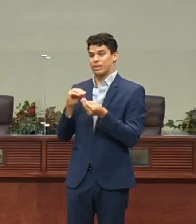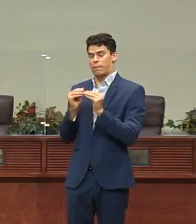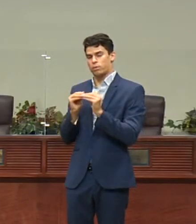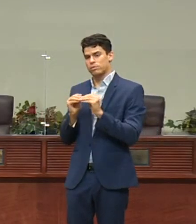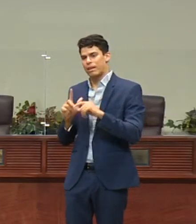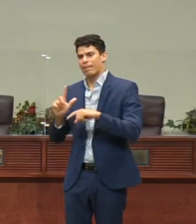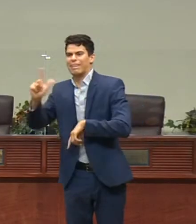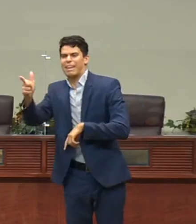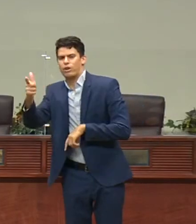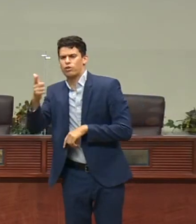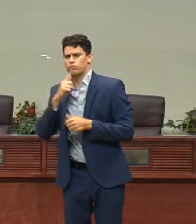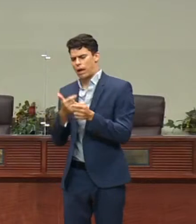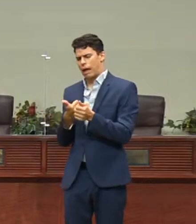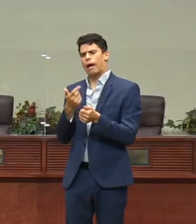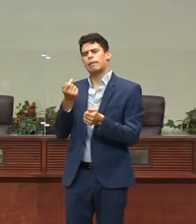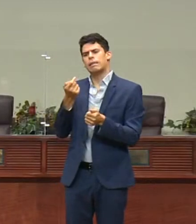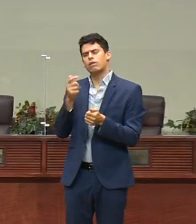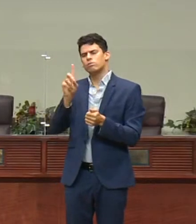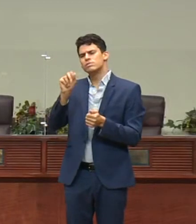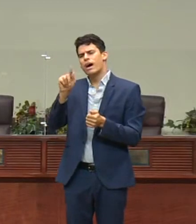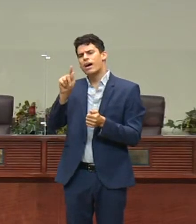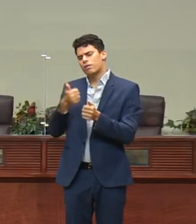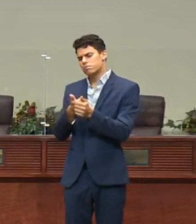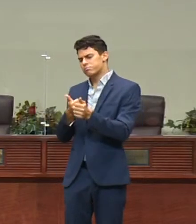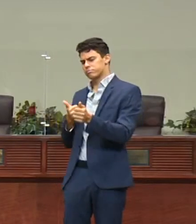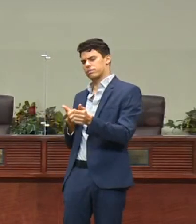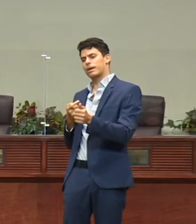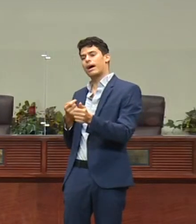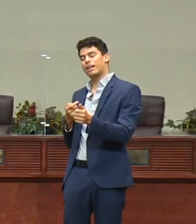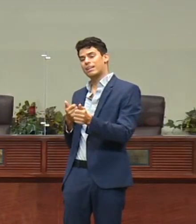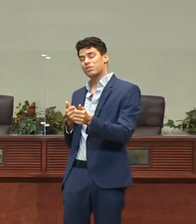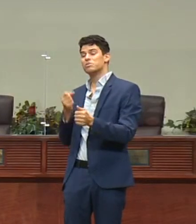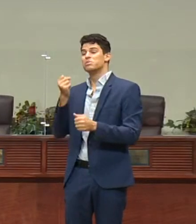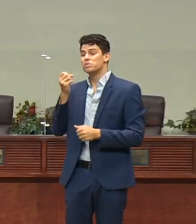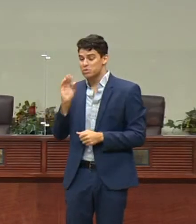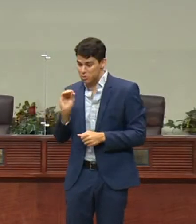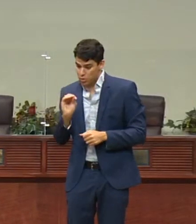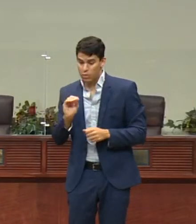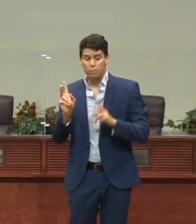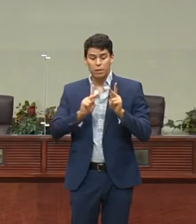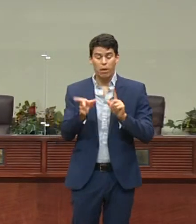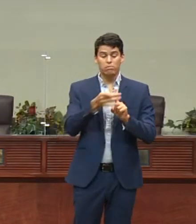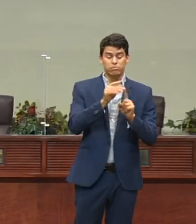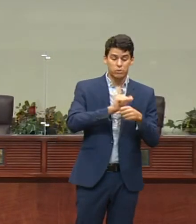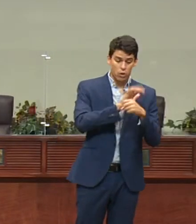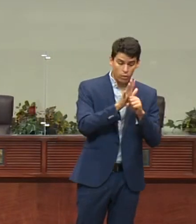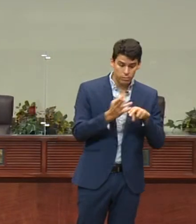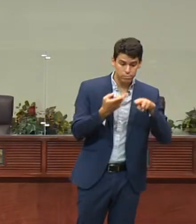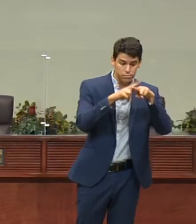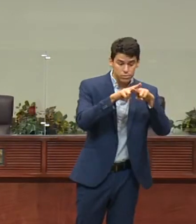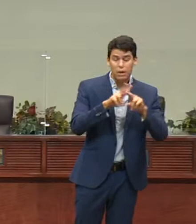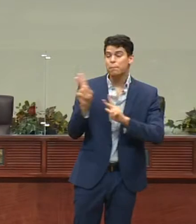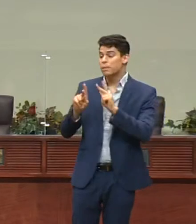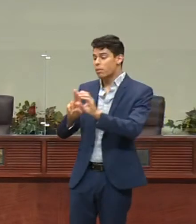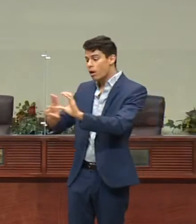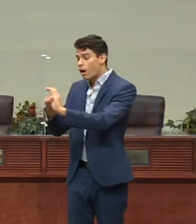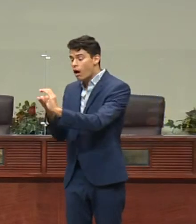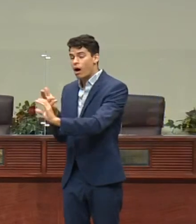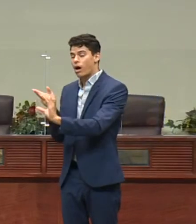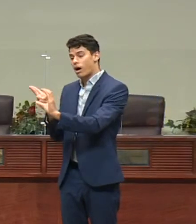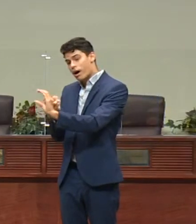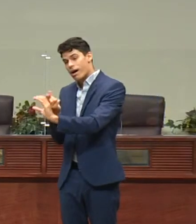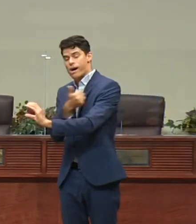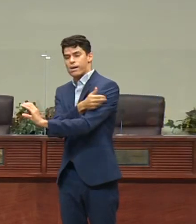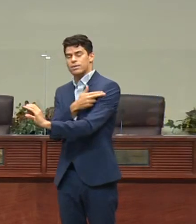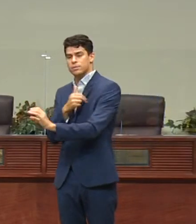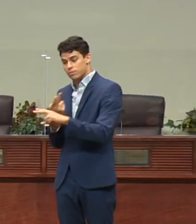going to increase, the positive rate will continue to increase, hospitalization will continue to increase, and younger people